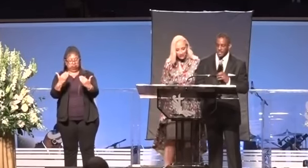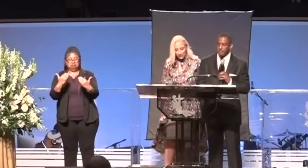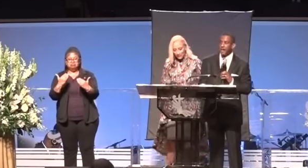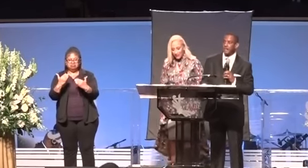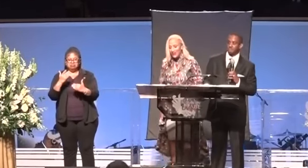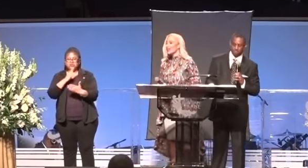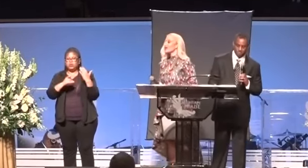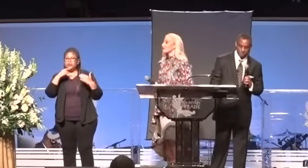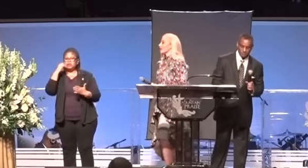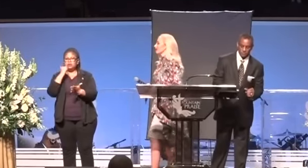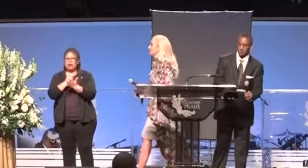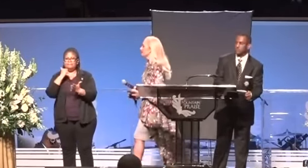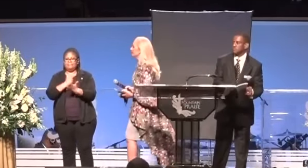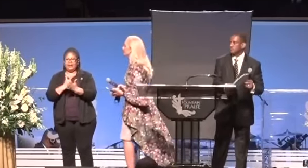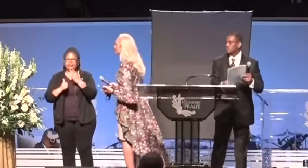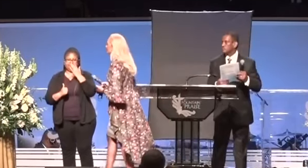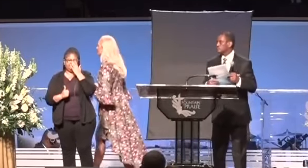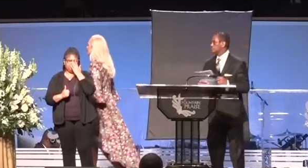Someone say amen.